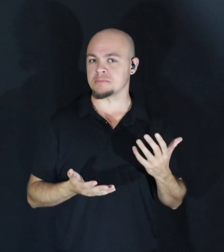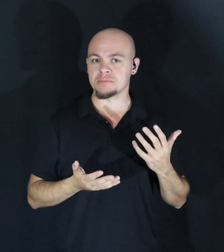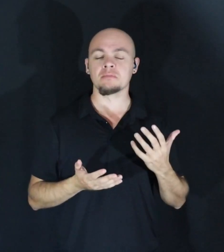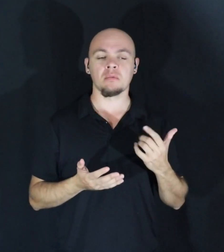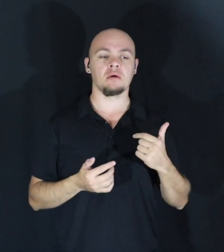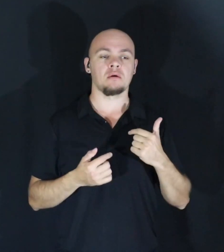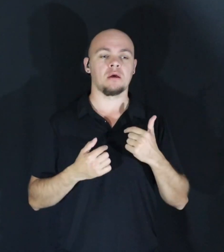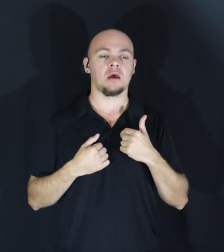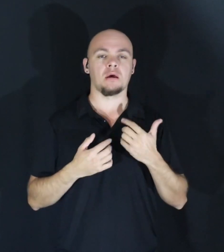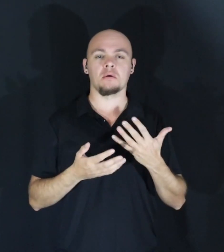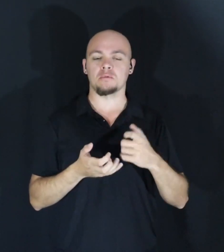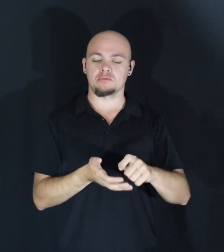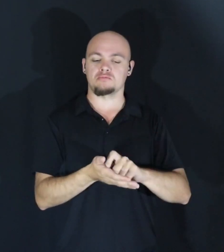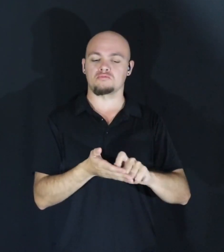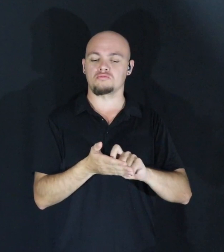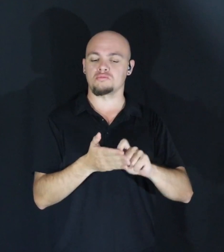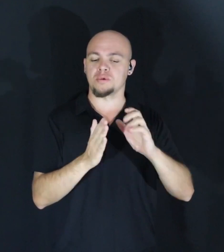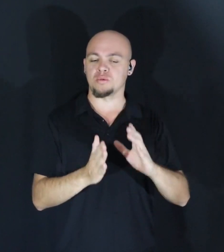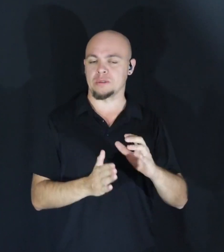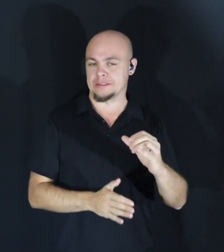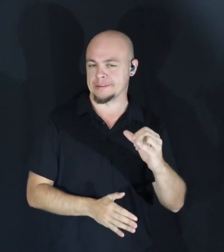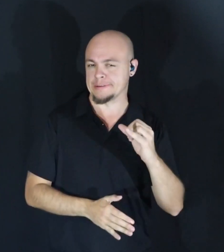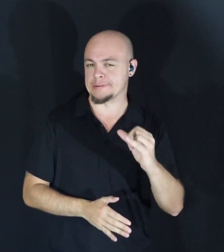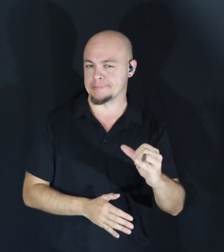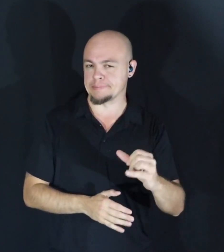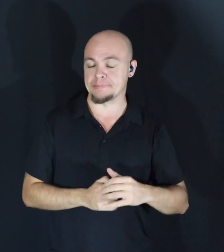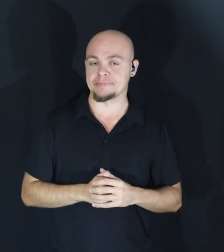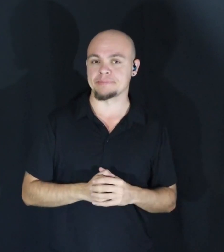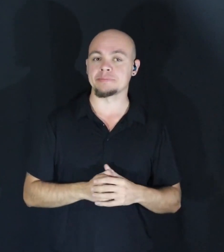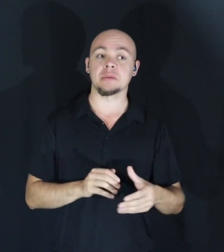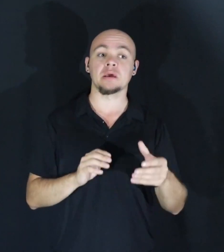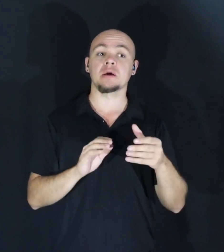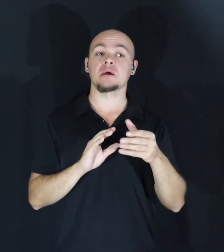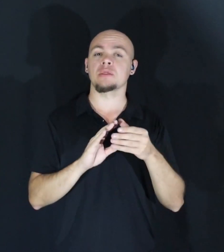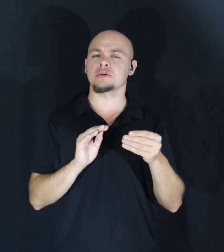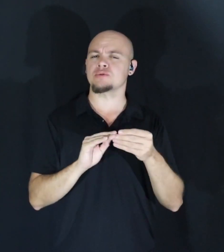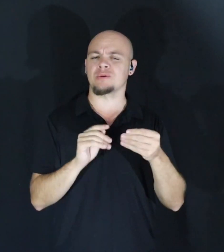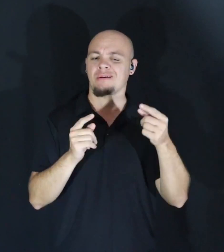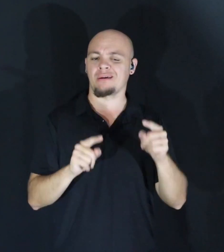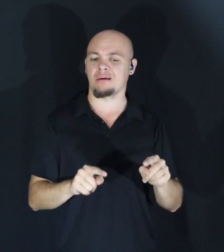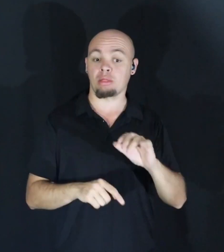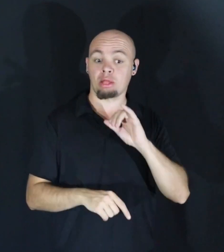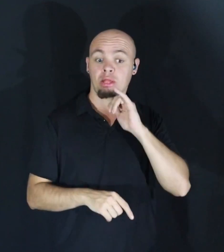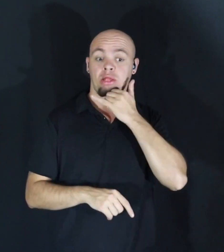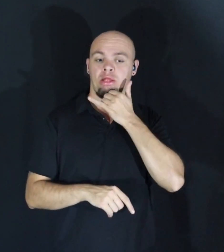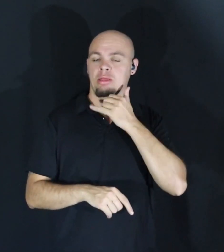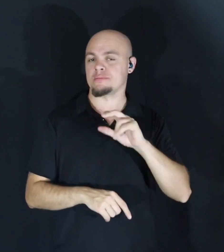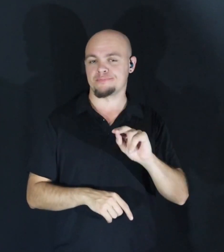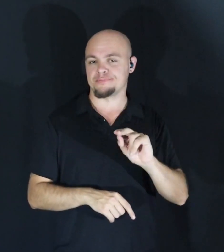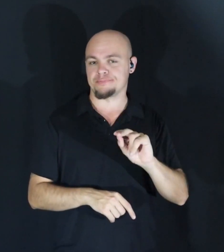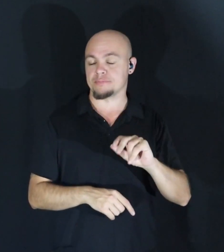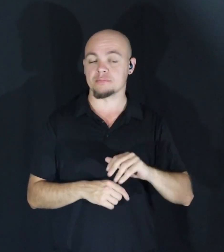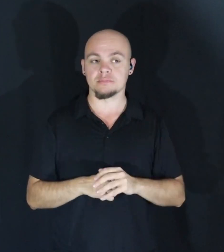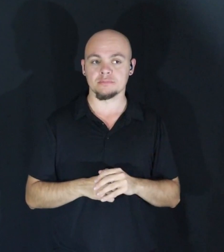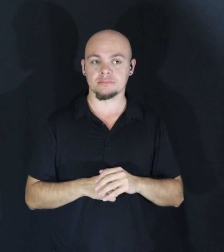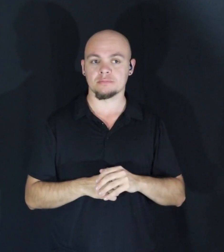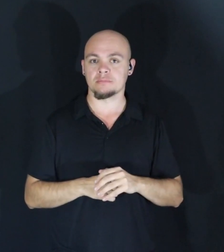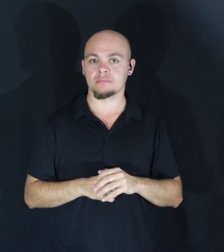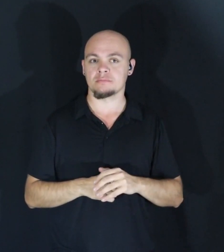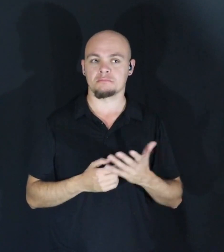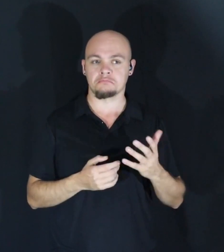a writer too. This story did not happen by accident, nor is it in any way